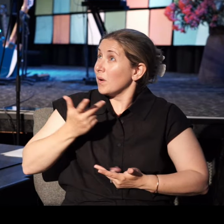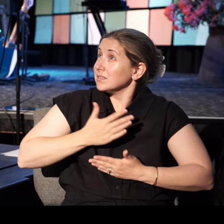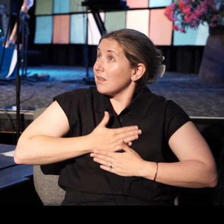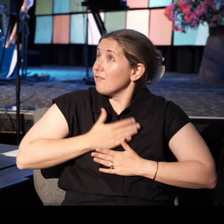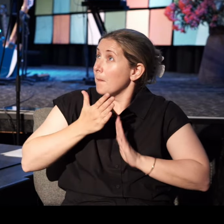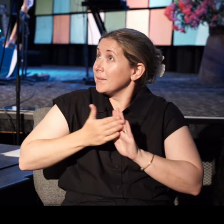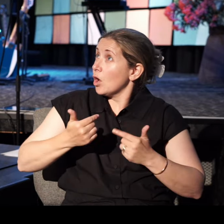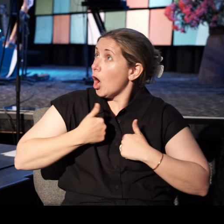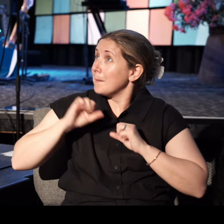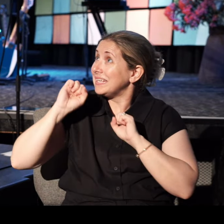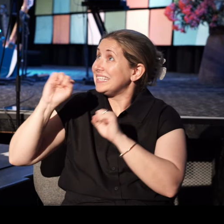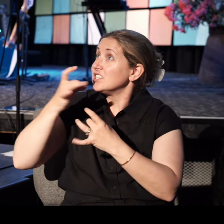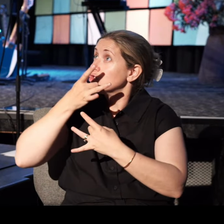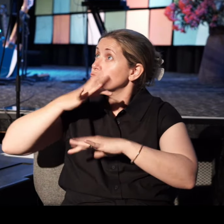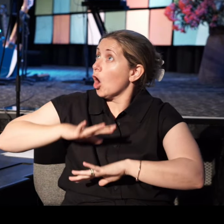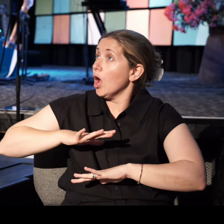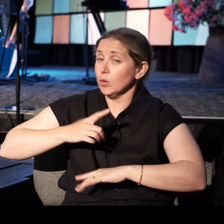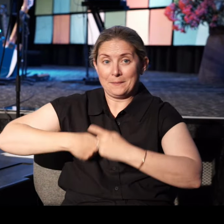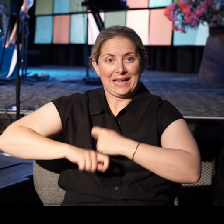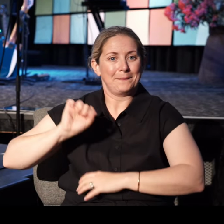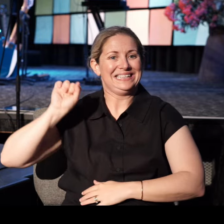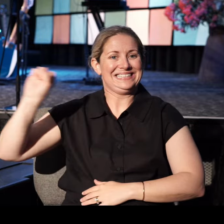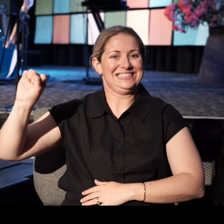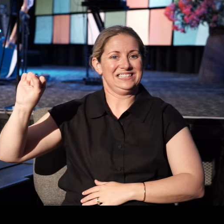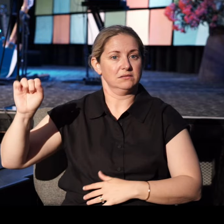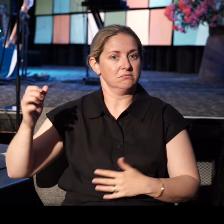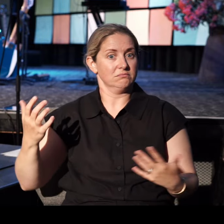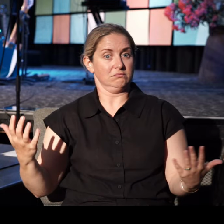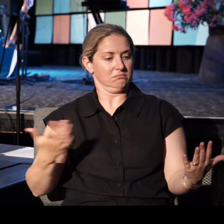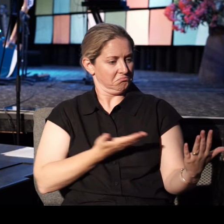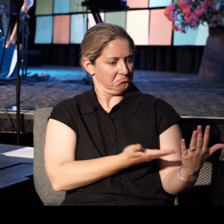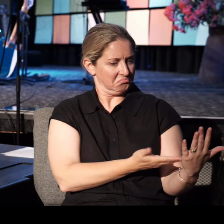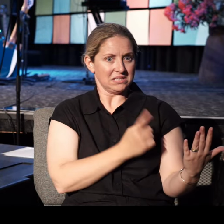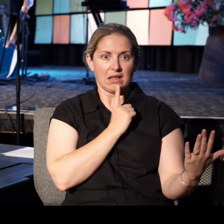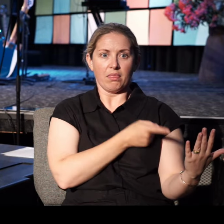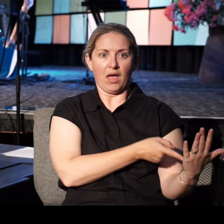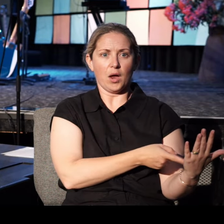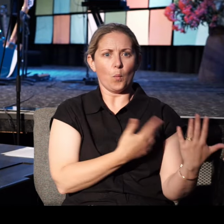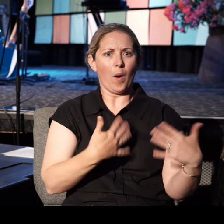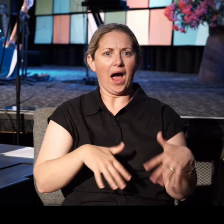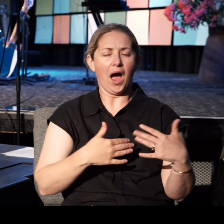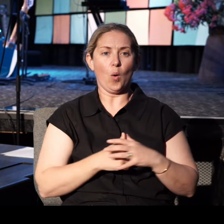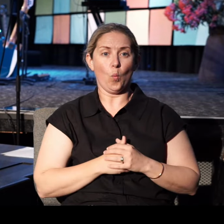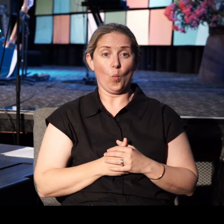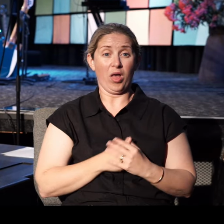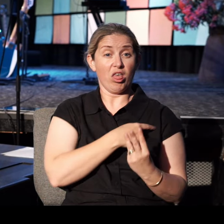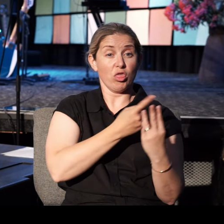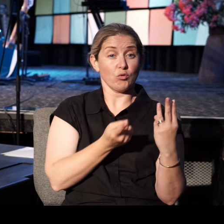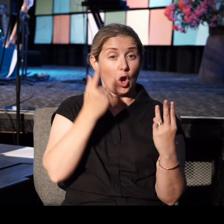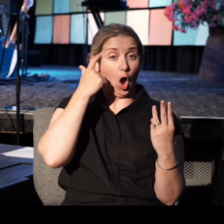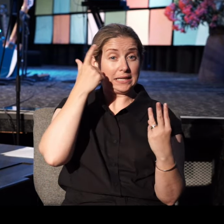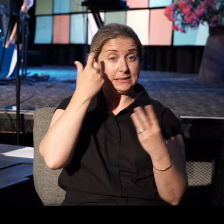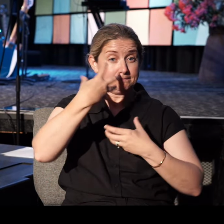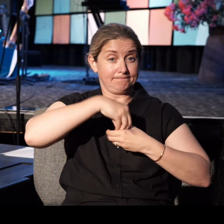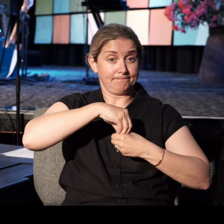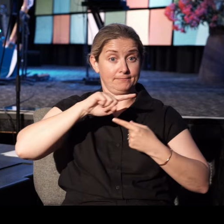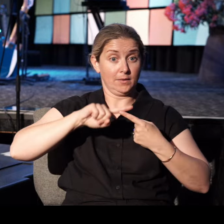God. This is one of the verses that joins a bunch of ideas, three ideas. It's the idea of the great love of